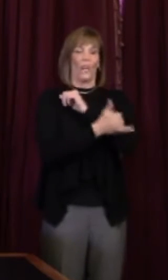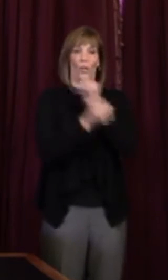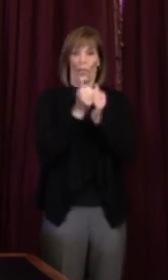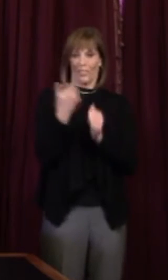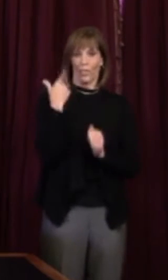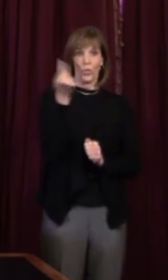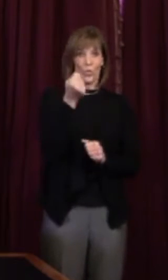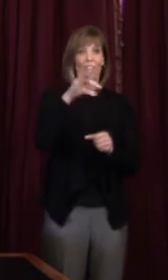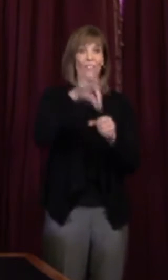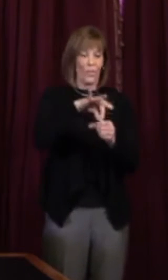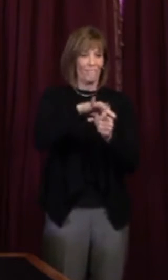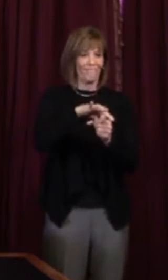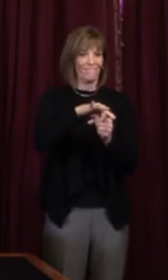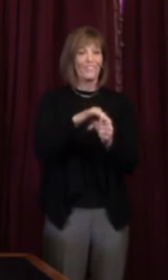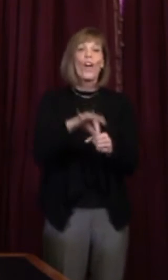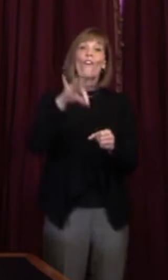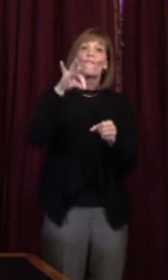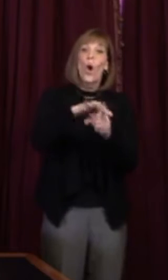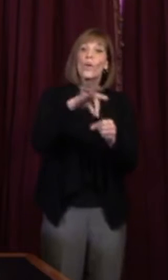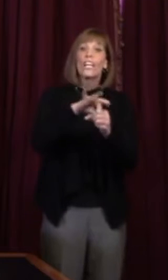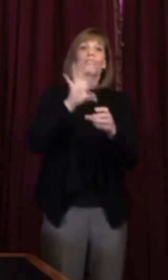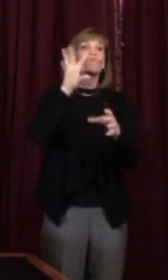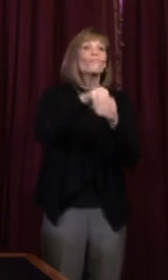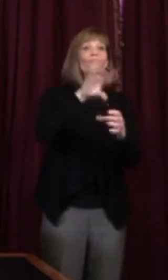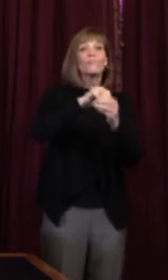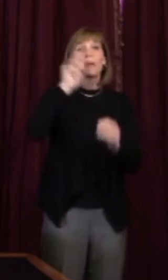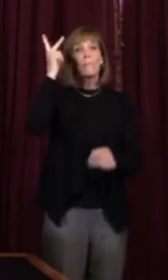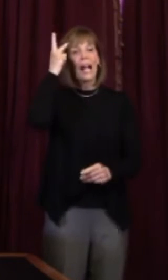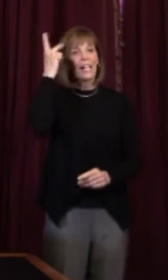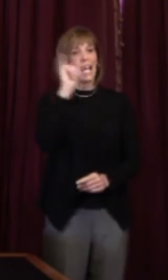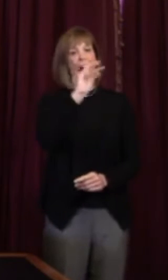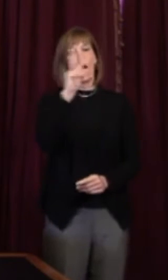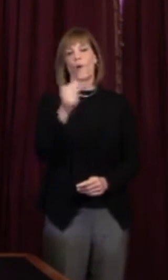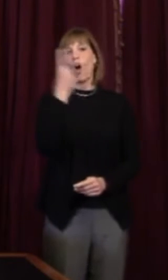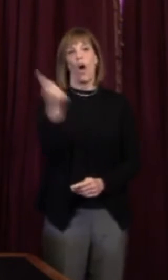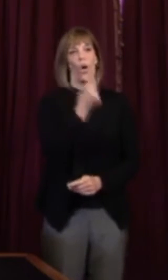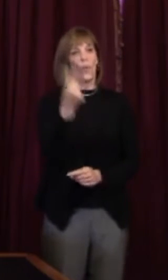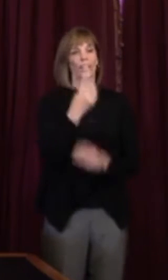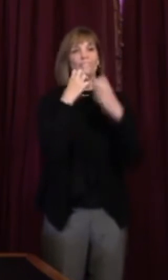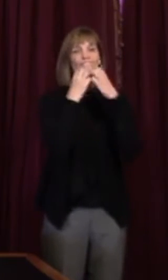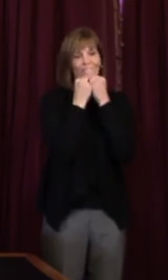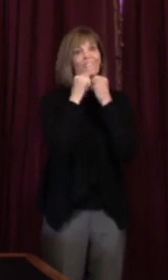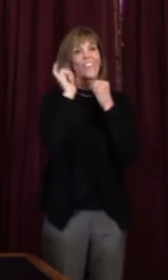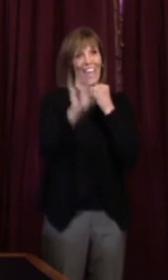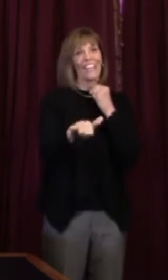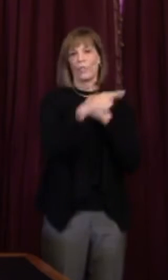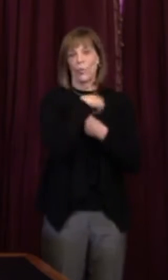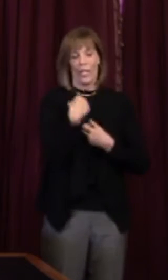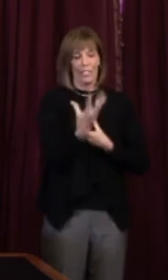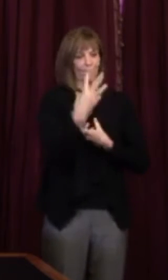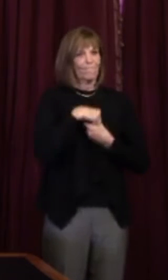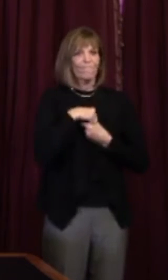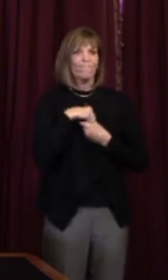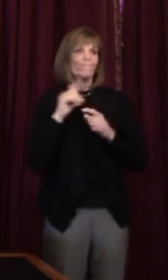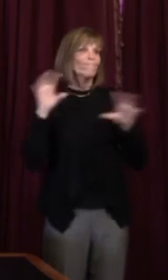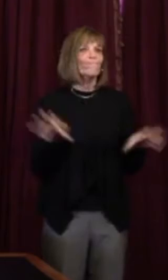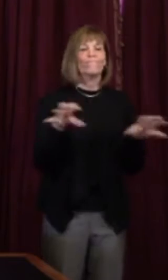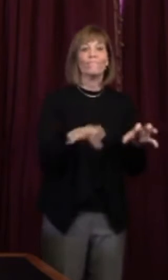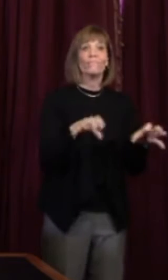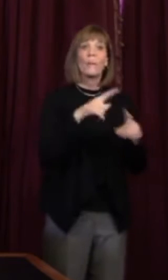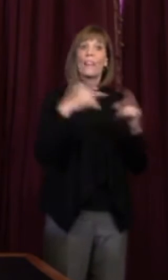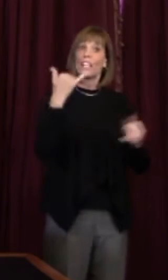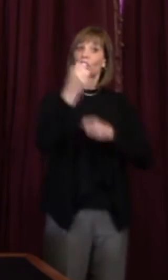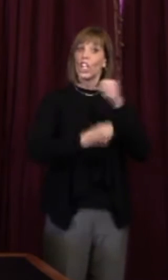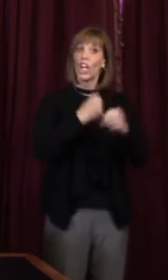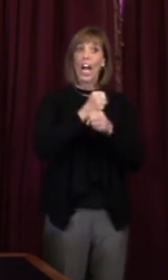election. Voting and civic engagement have always been a part of our state's DNA. But this year,